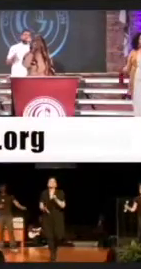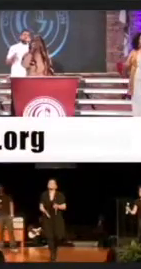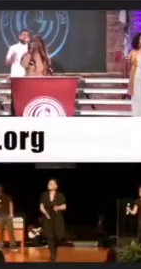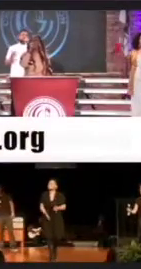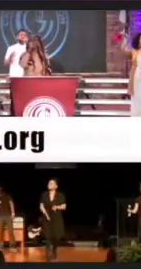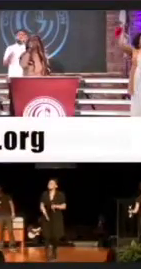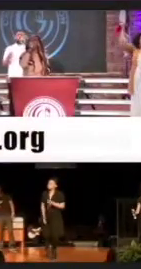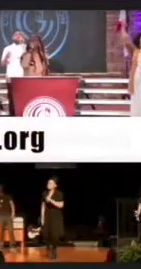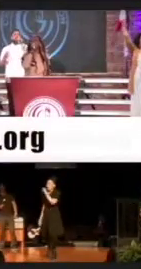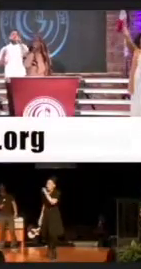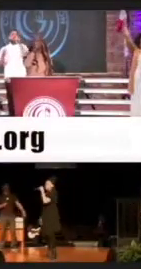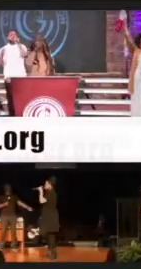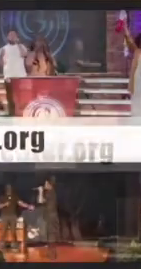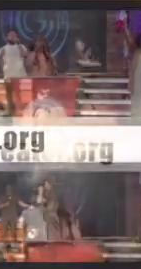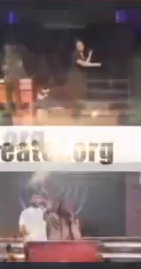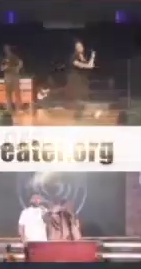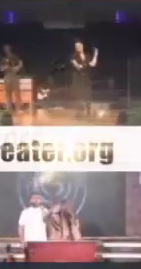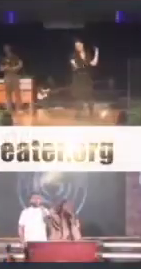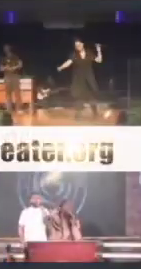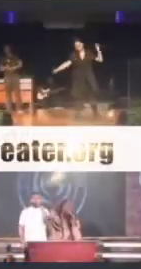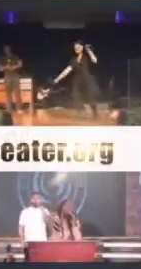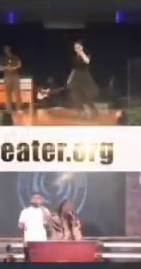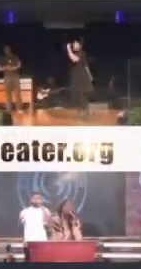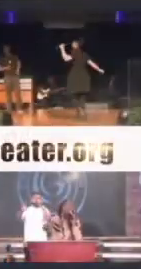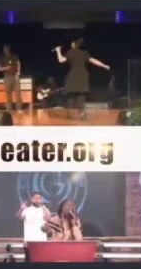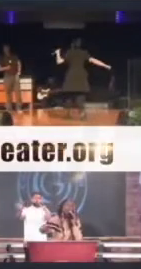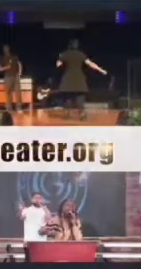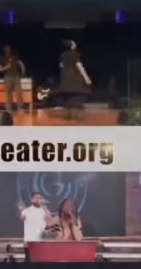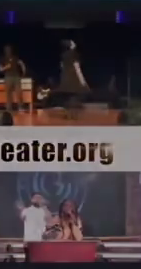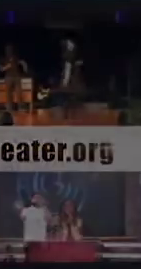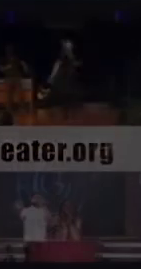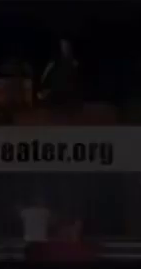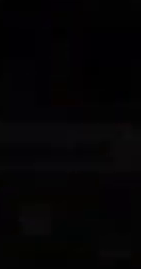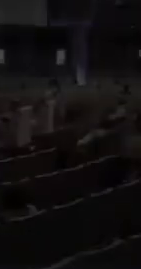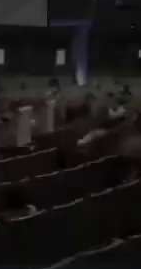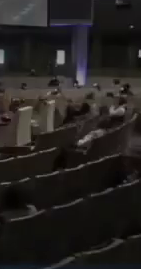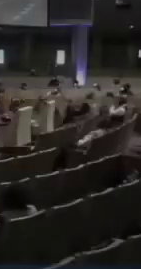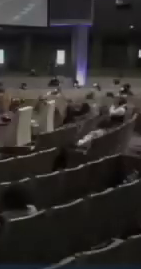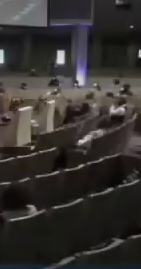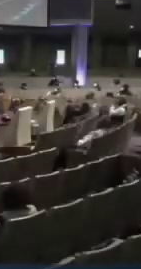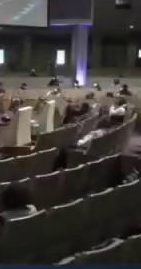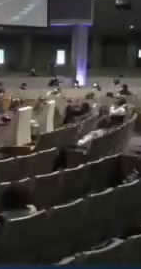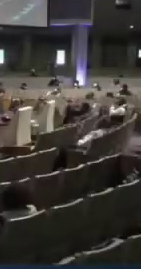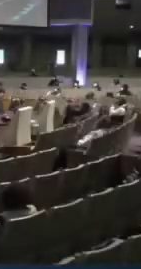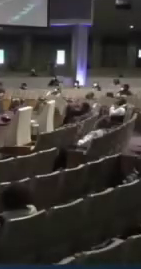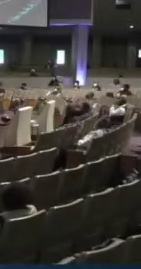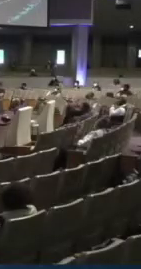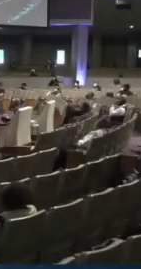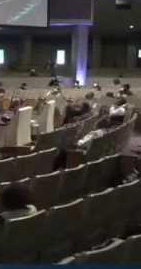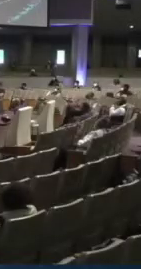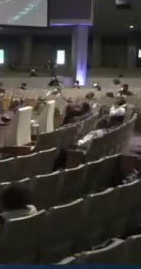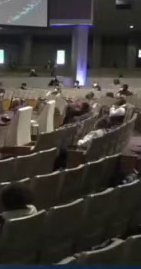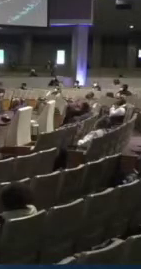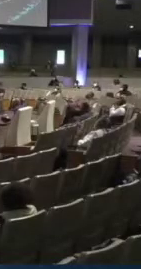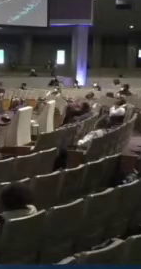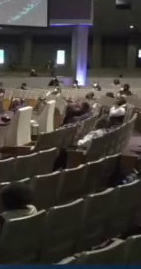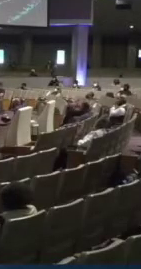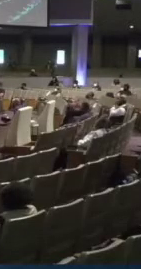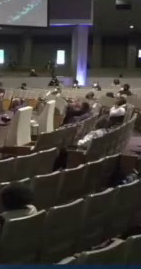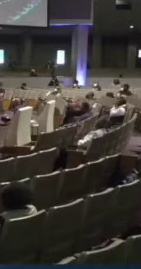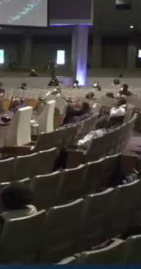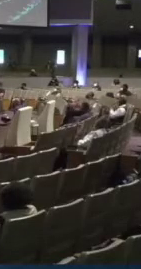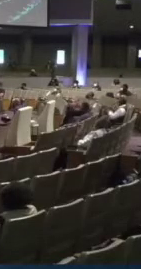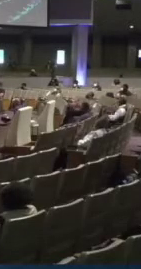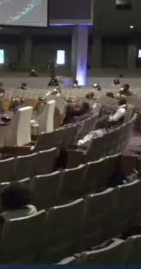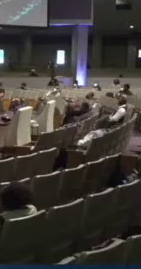CAGnow.org. And New Orleans, HouseofGreater.org. Coming up on Greater Change Ministries.